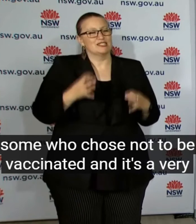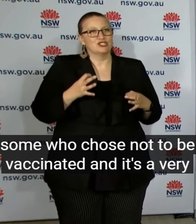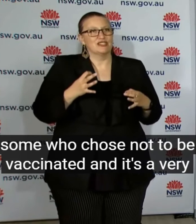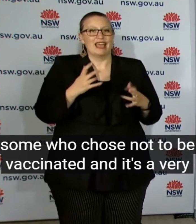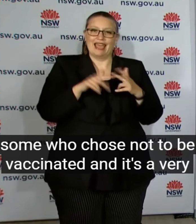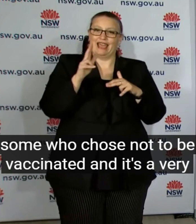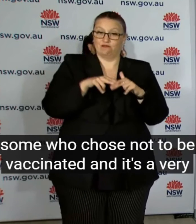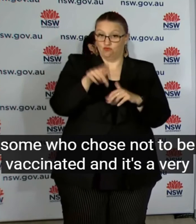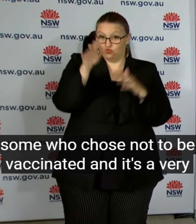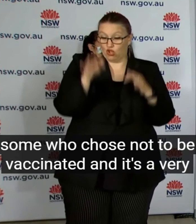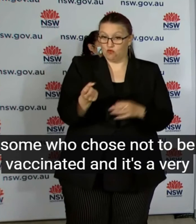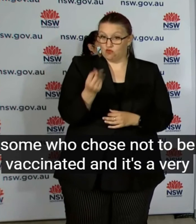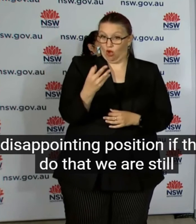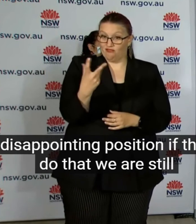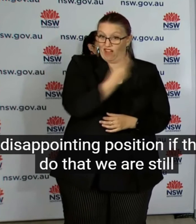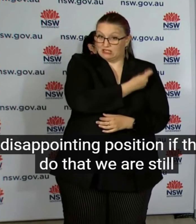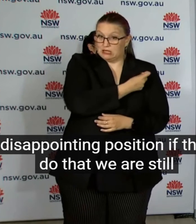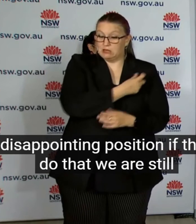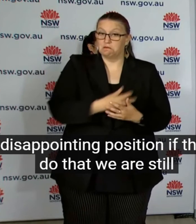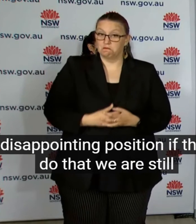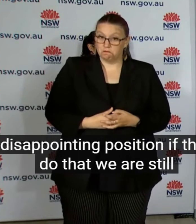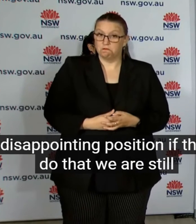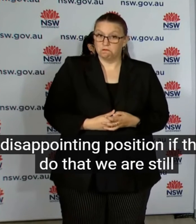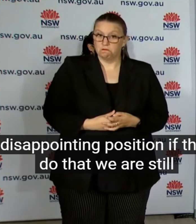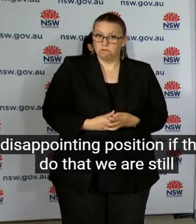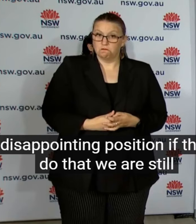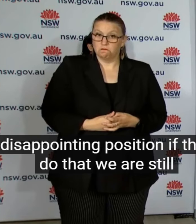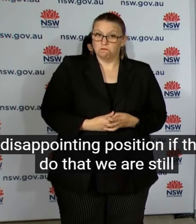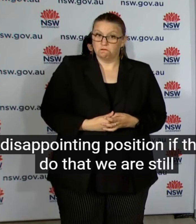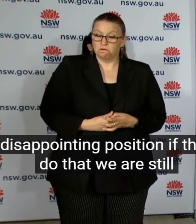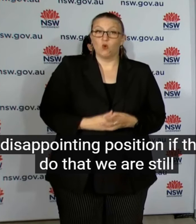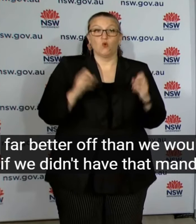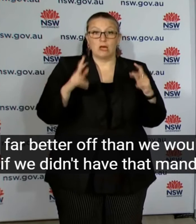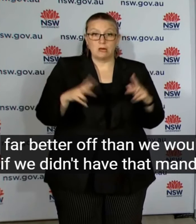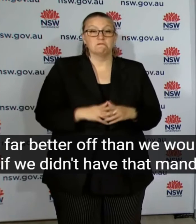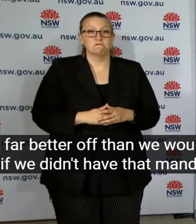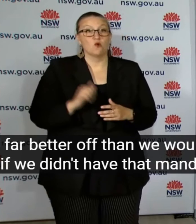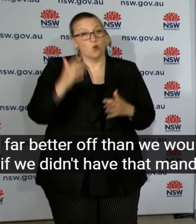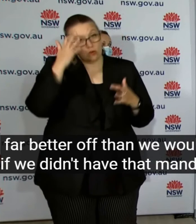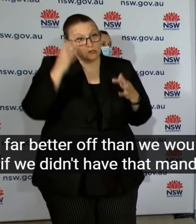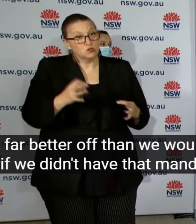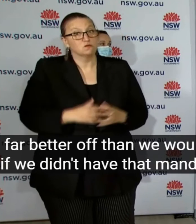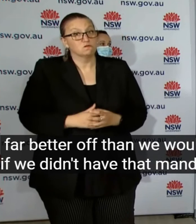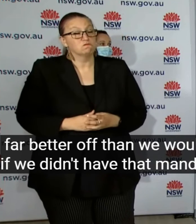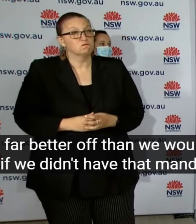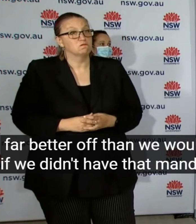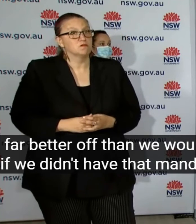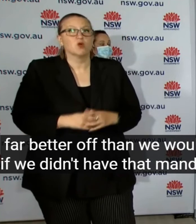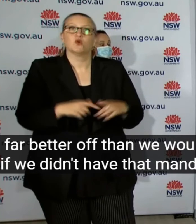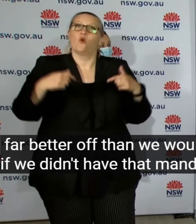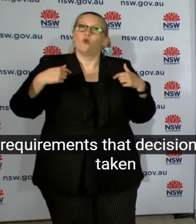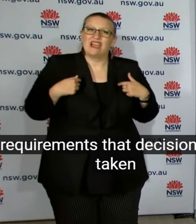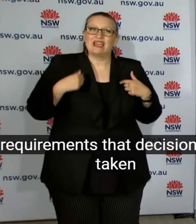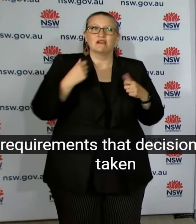still far better off than we would be if we didn't have that mandatory requirement. So the decision was taken in a sensible, I think, and balanced